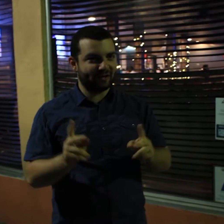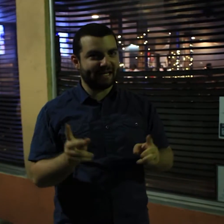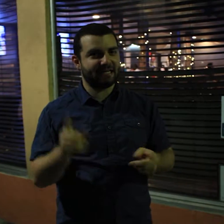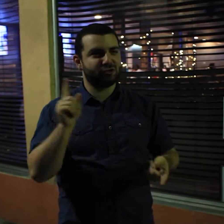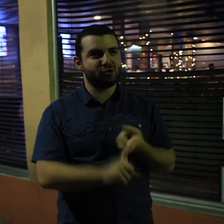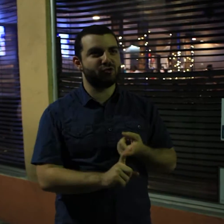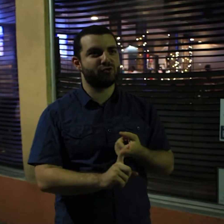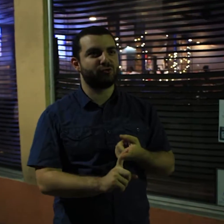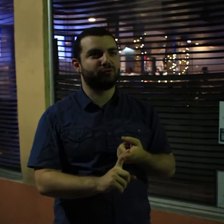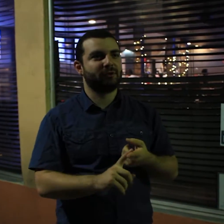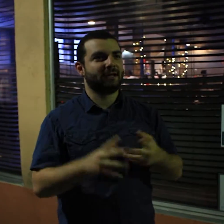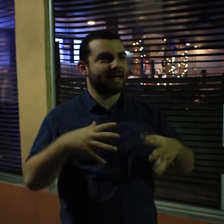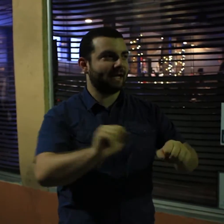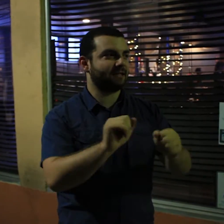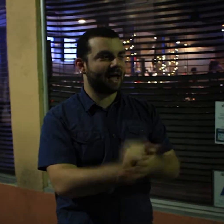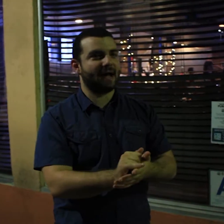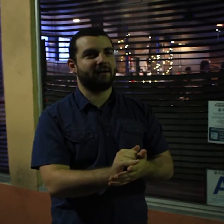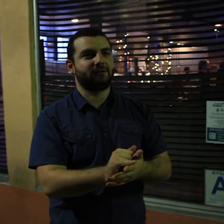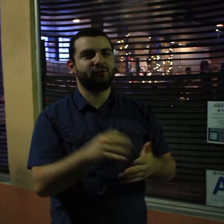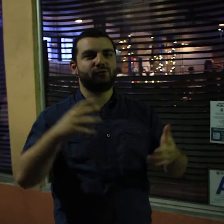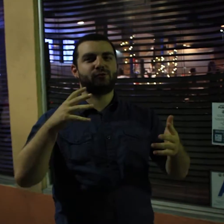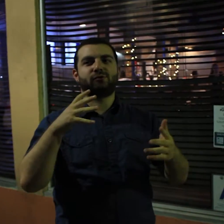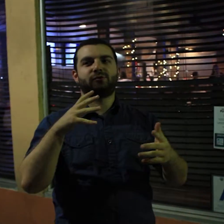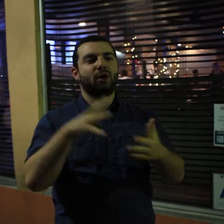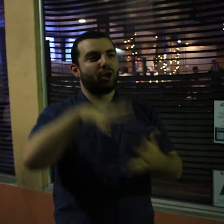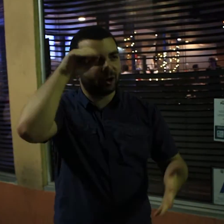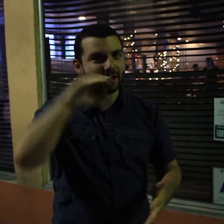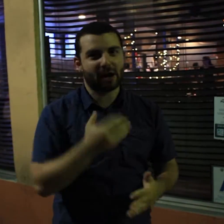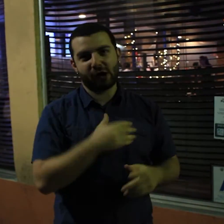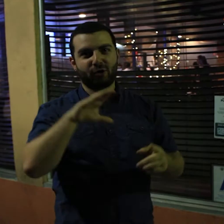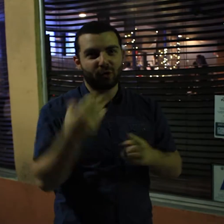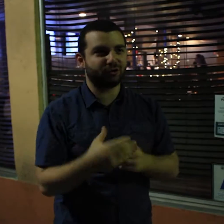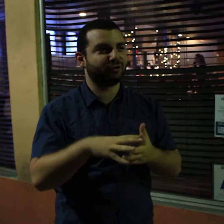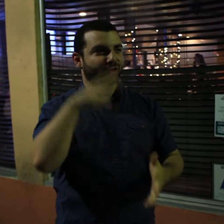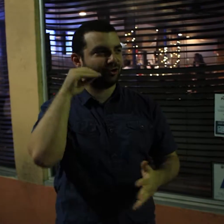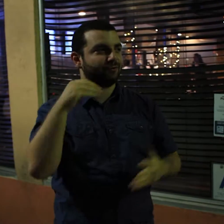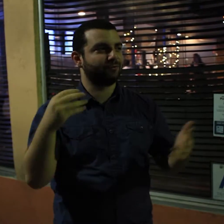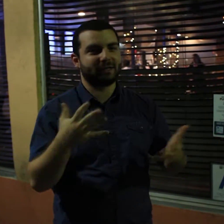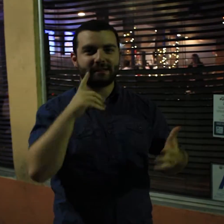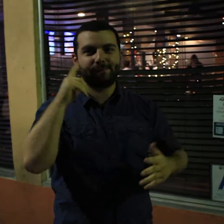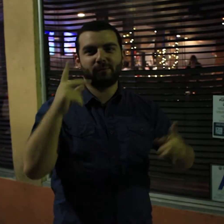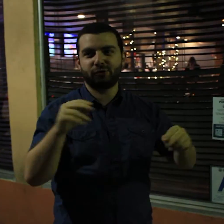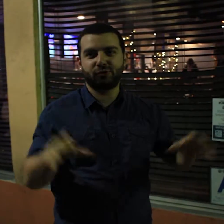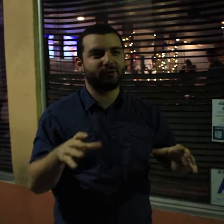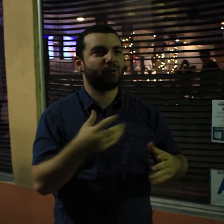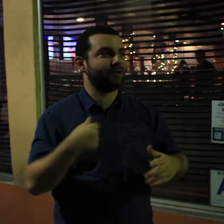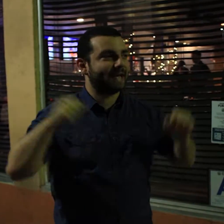opportunity to take that, to learn about our culture, to learn what deaf people do and what we can